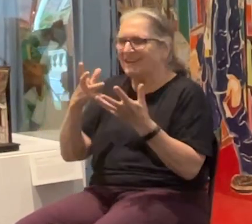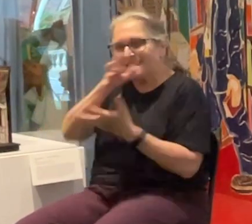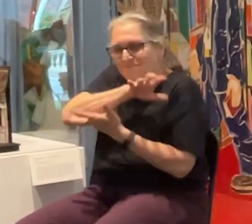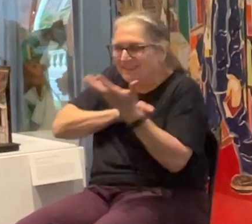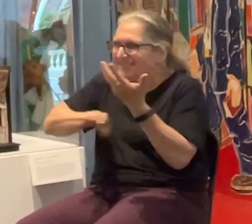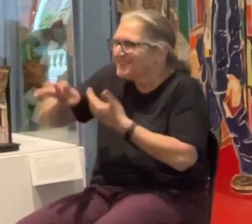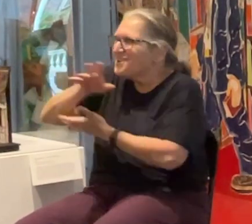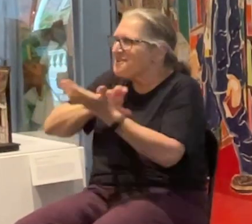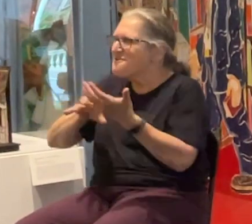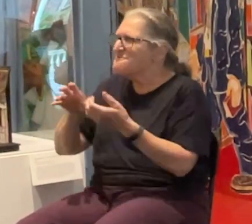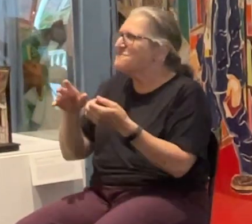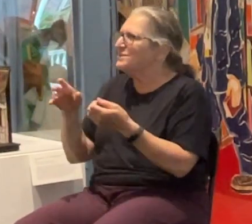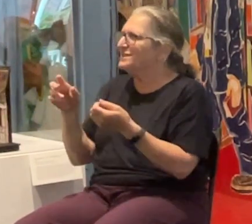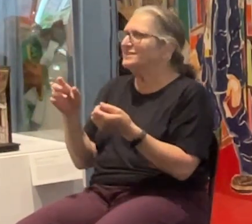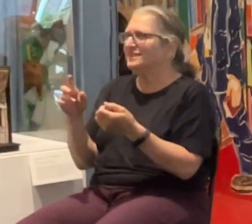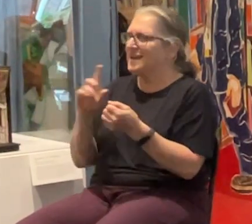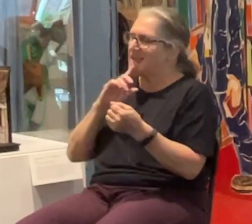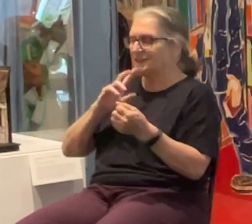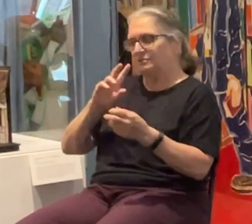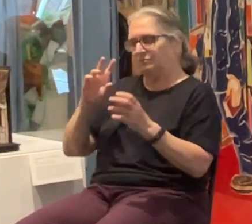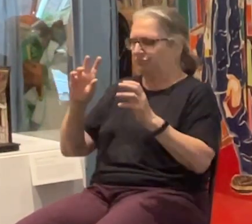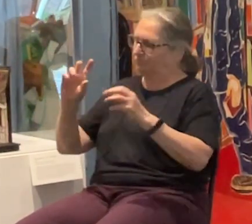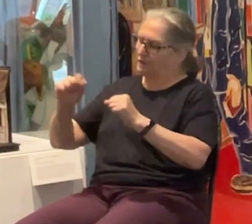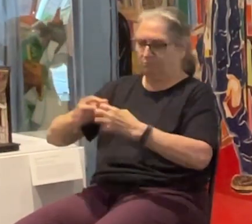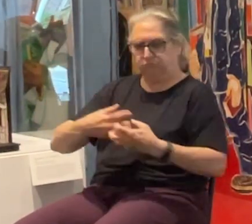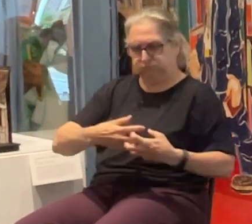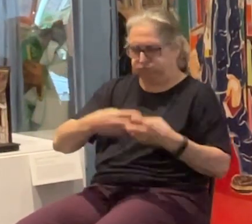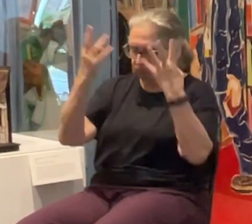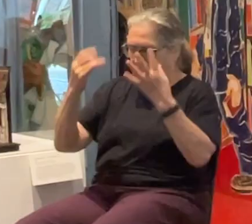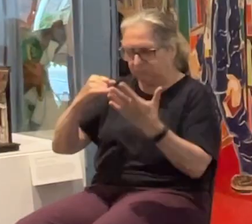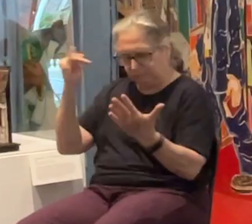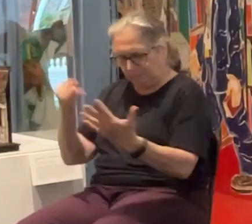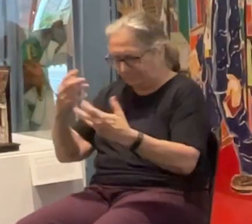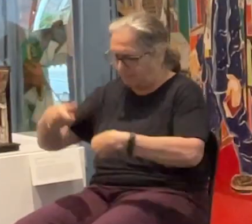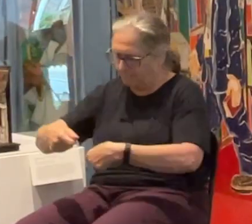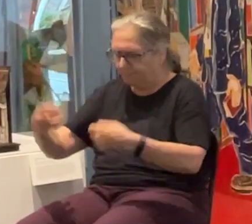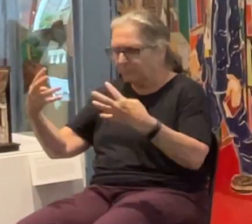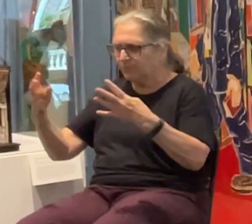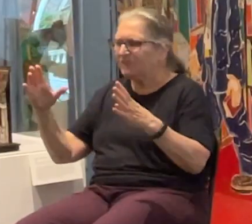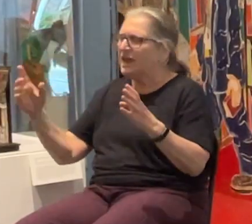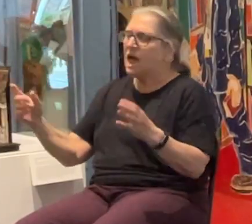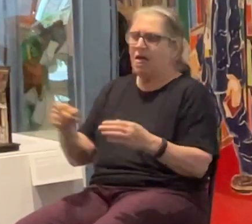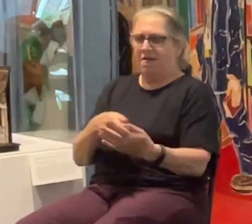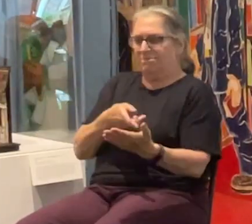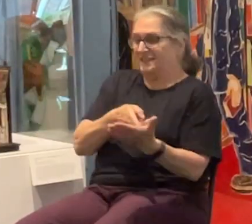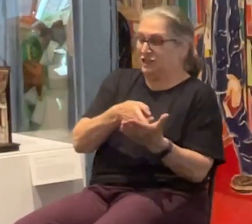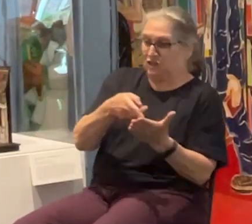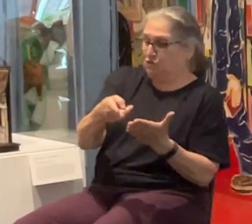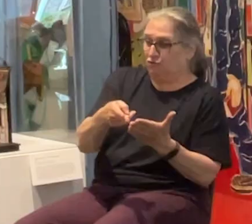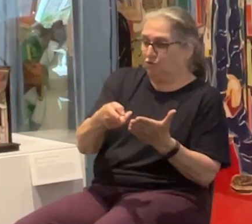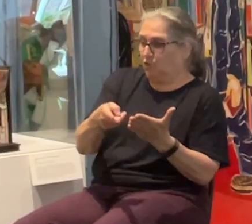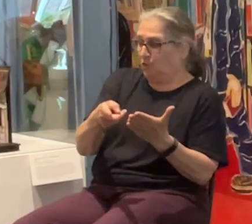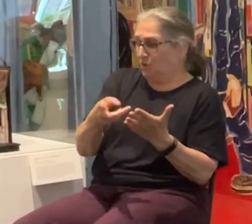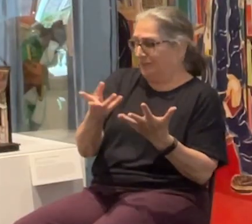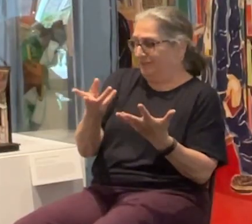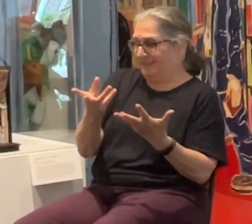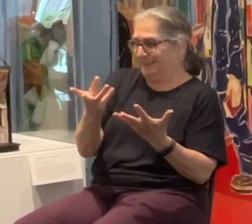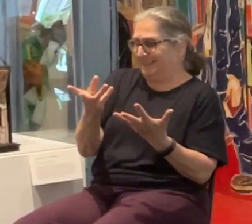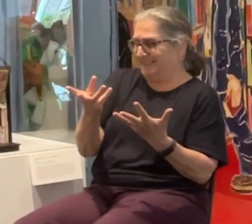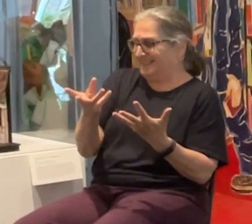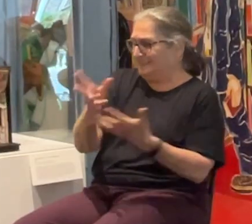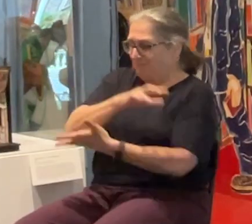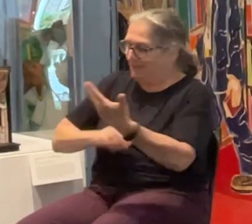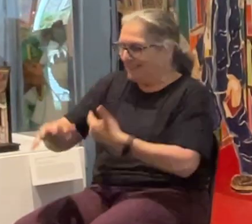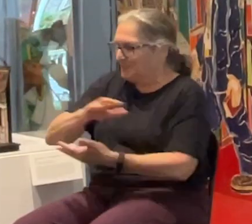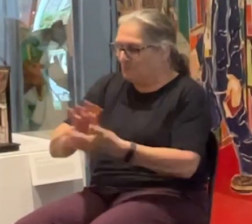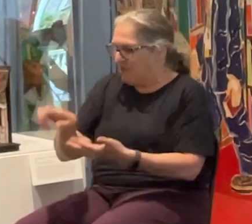of reportage kind of context of, you know, this is truth gets kind of remixed with these other things, so